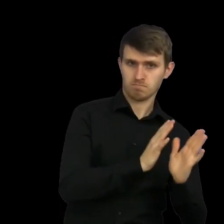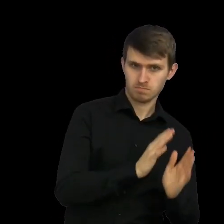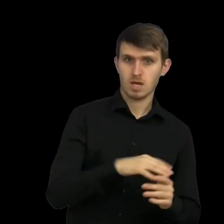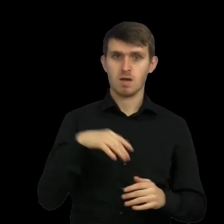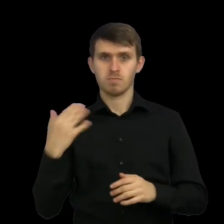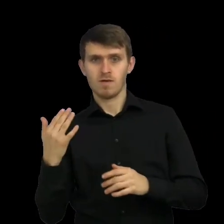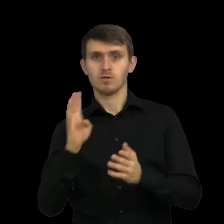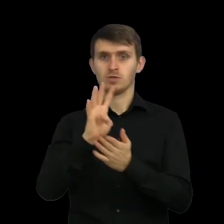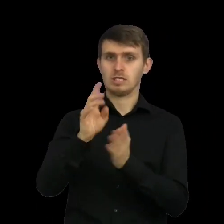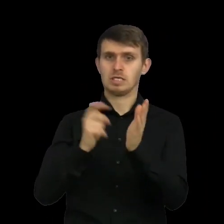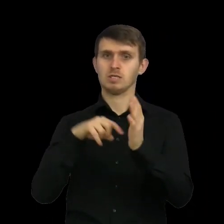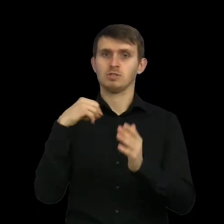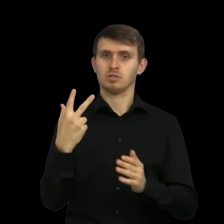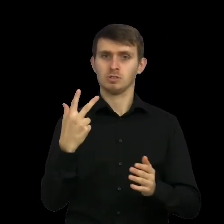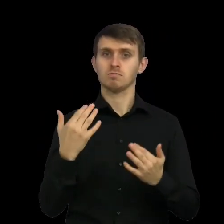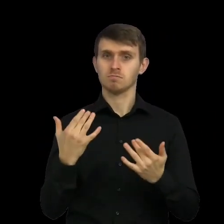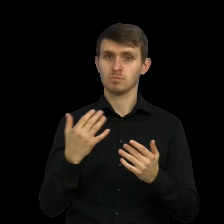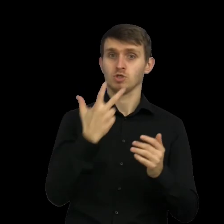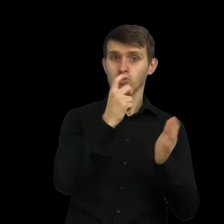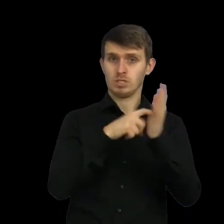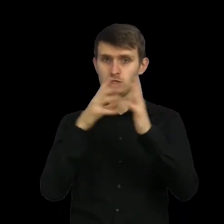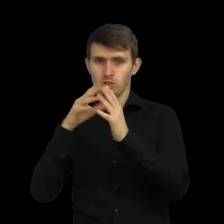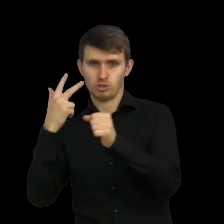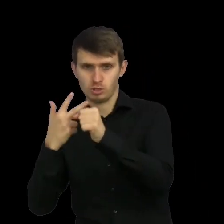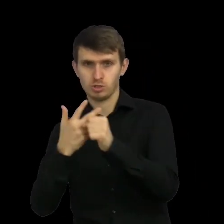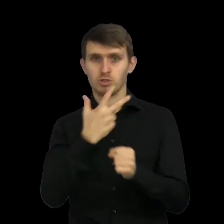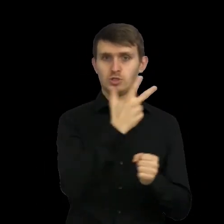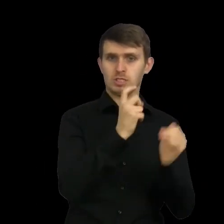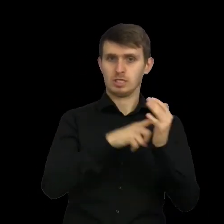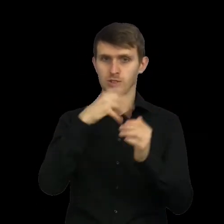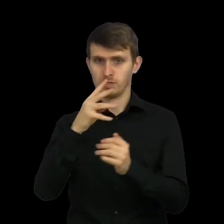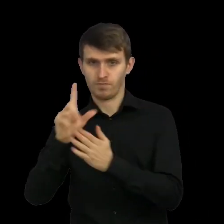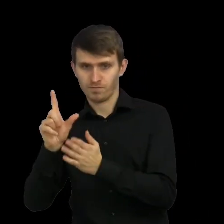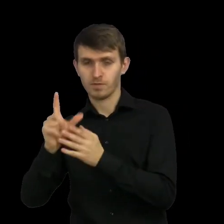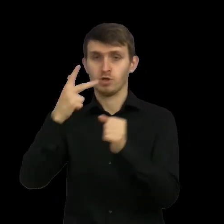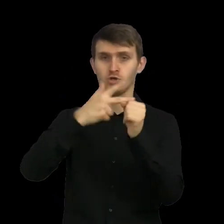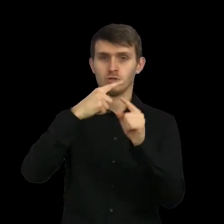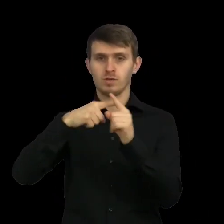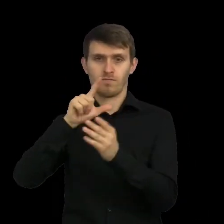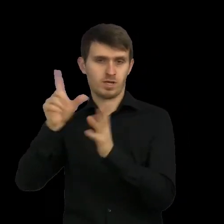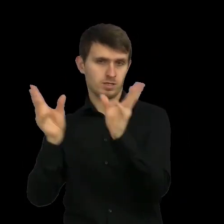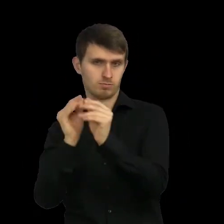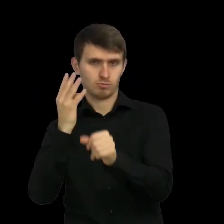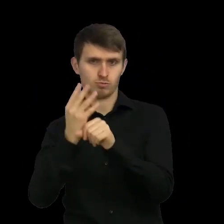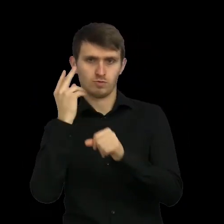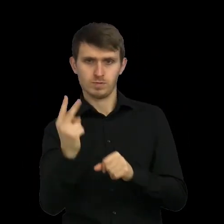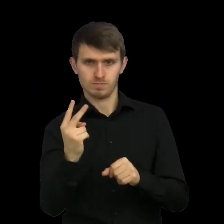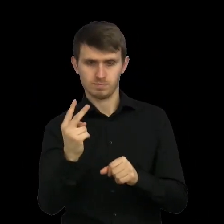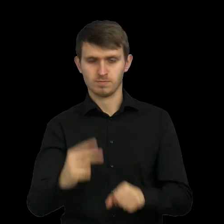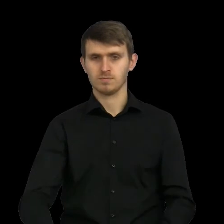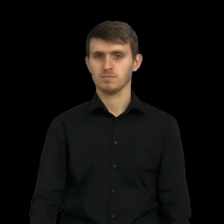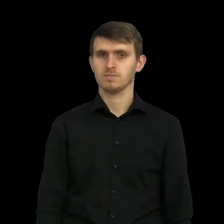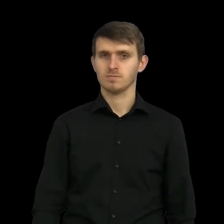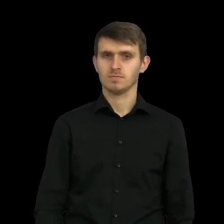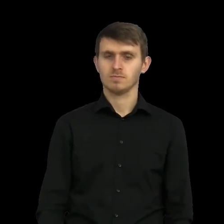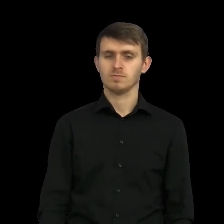And on the right-hand side, what's 14 times 3? 3 times 10 is 30. 3 times 4 is